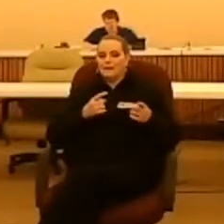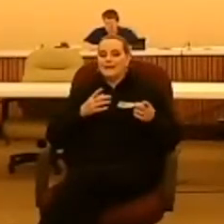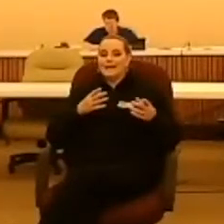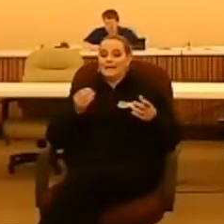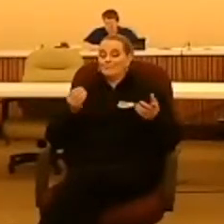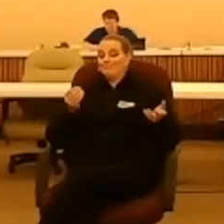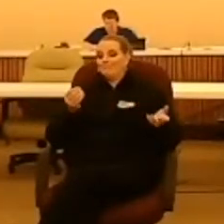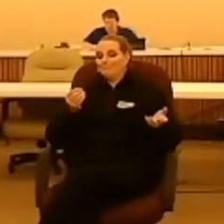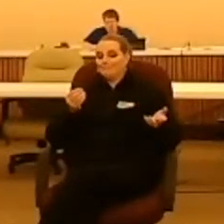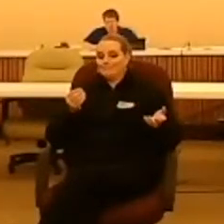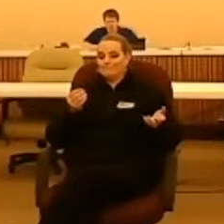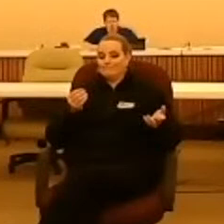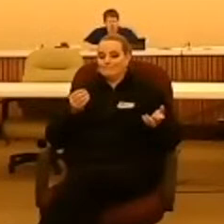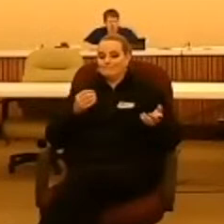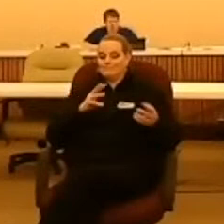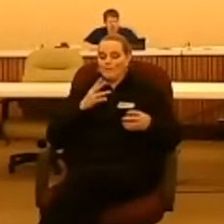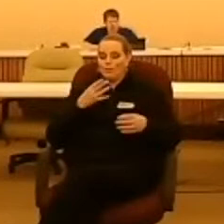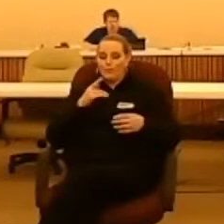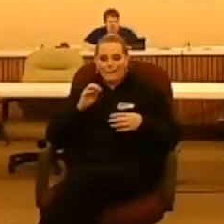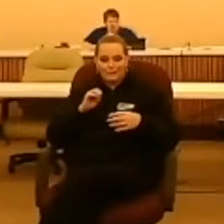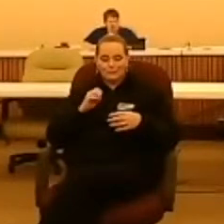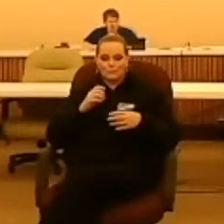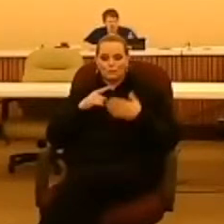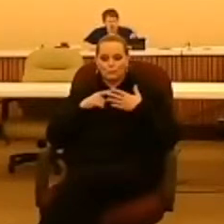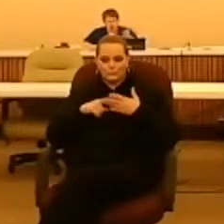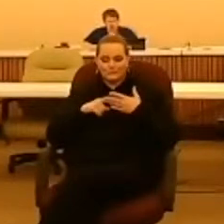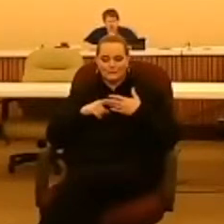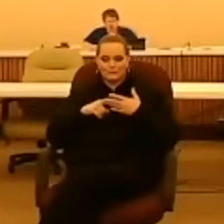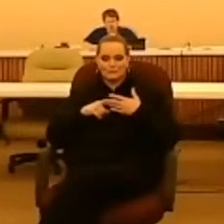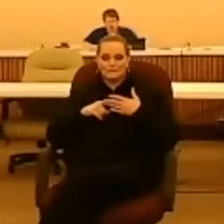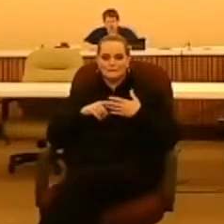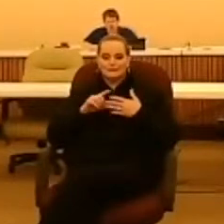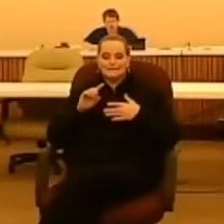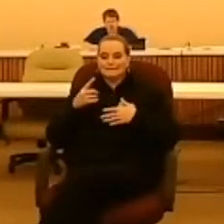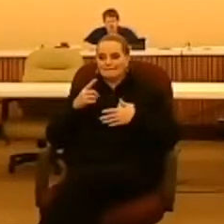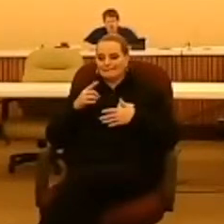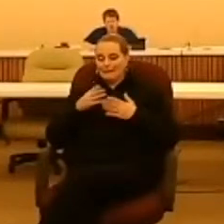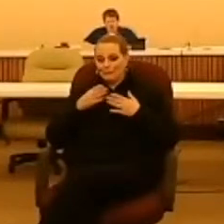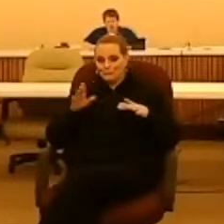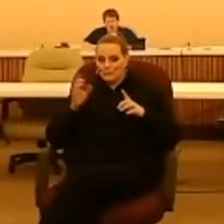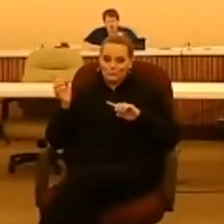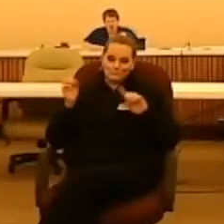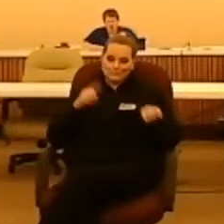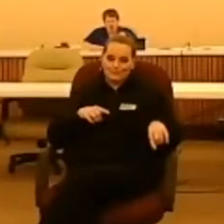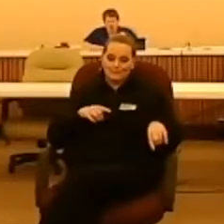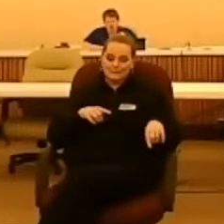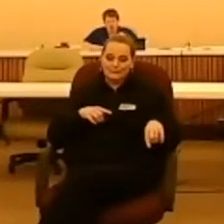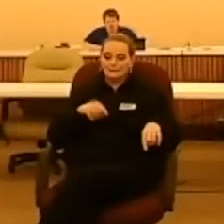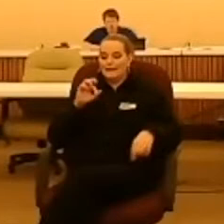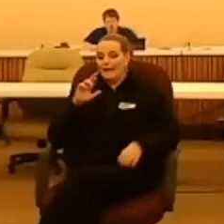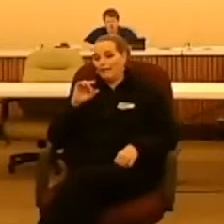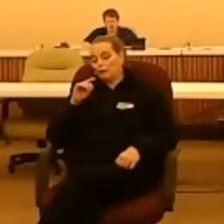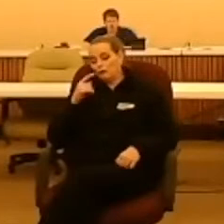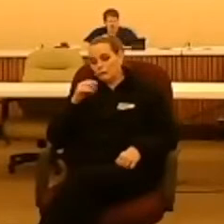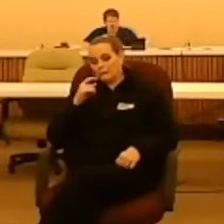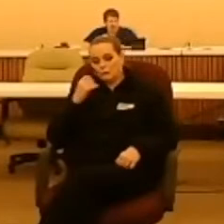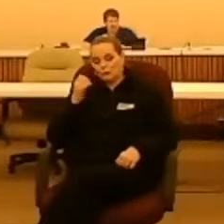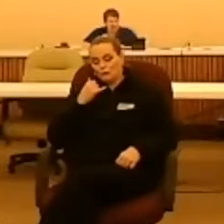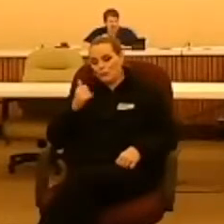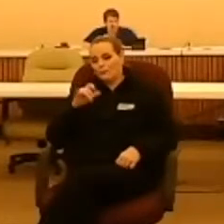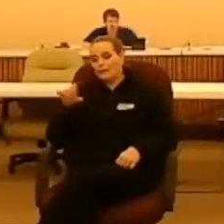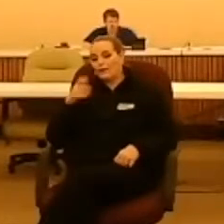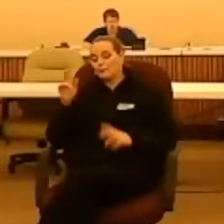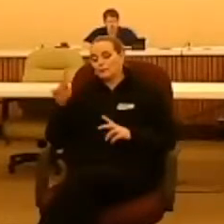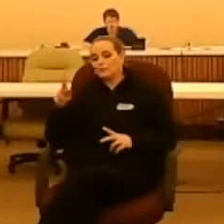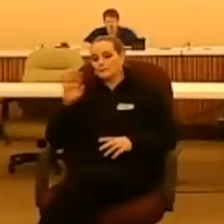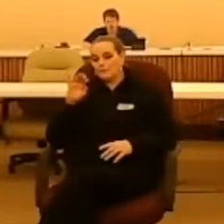And while we were in those discussions, Dollar General came in and the realtor called that other individual back and